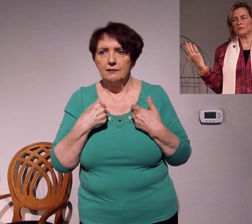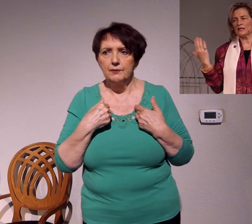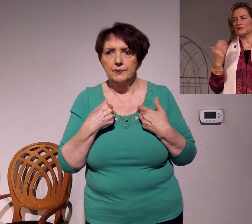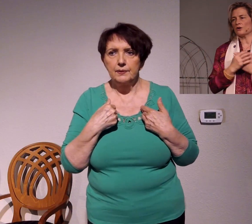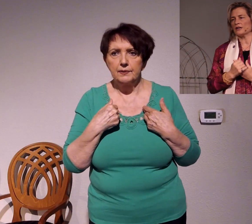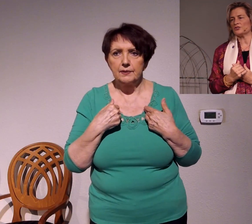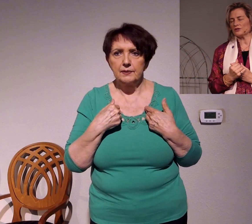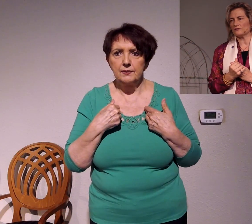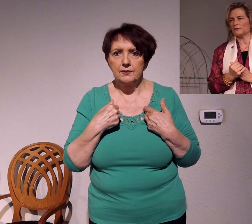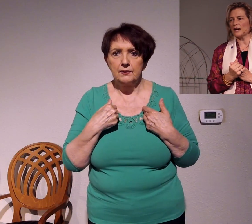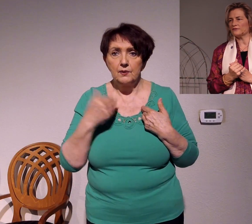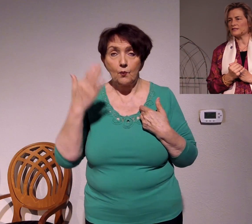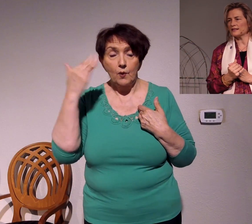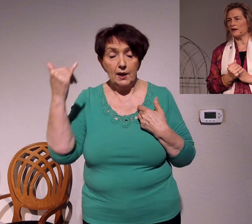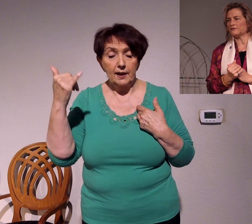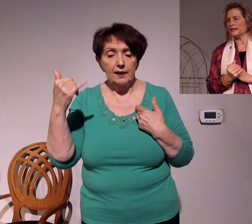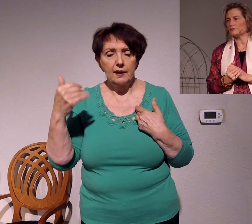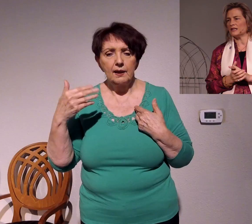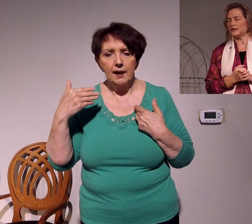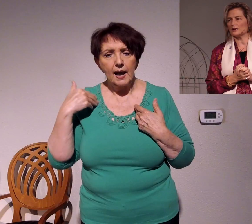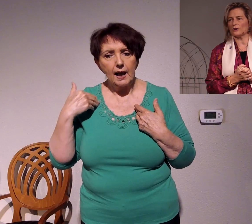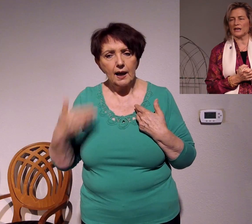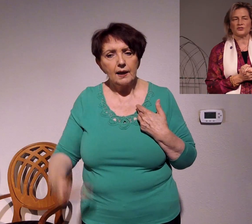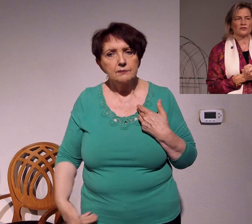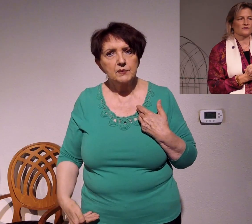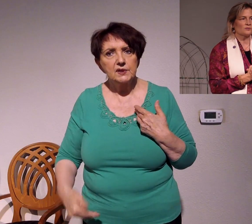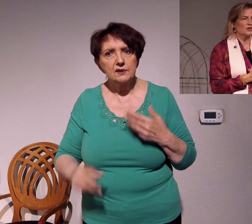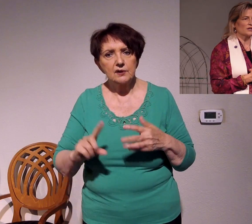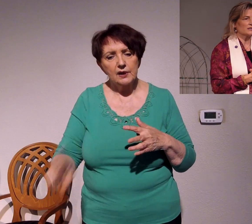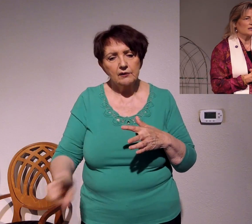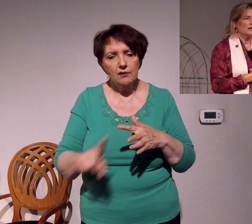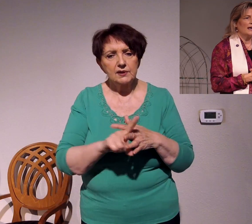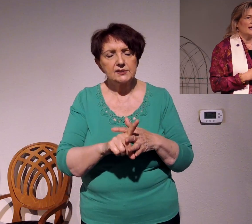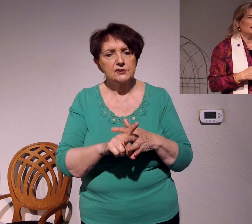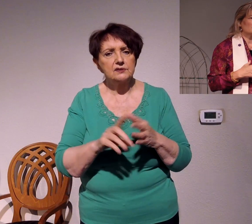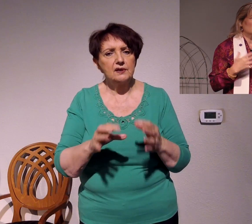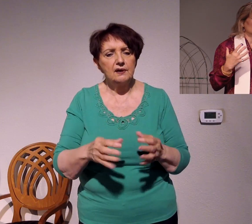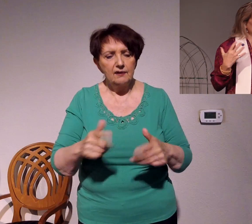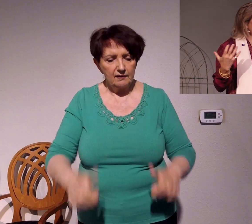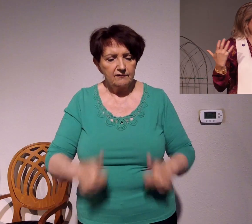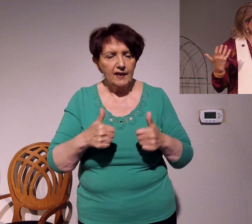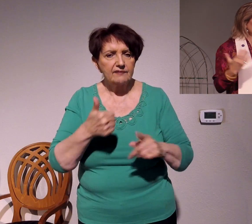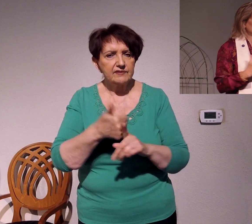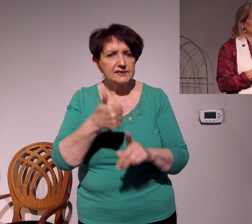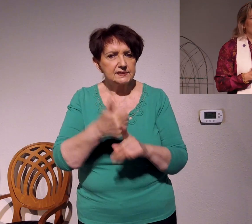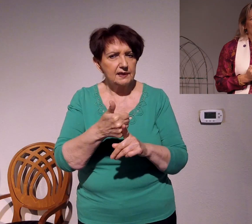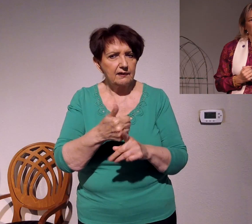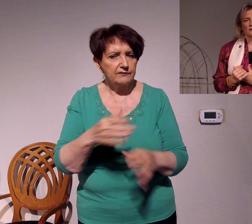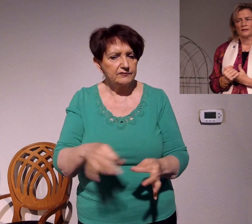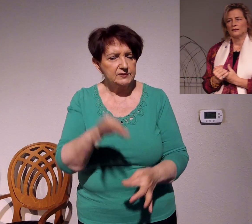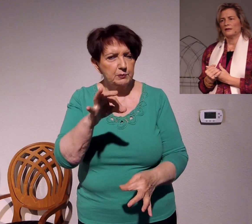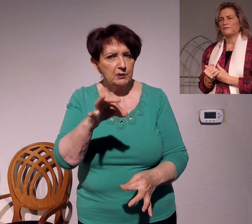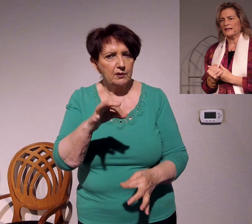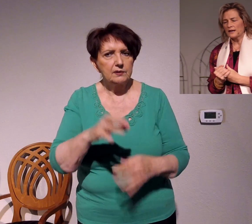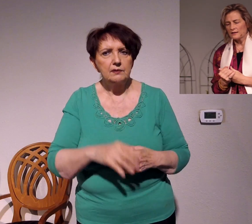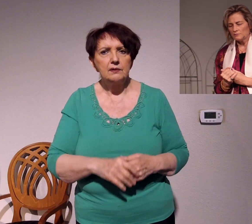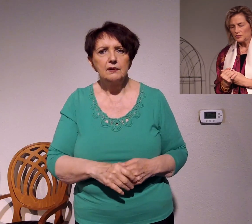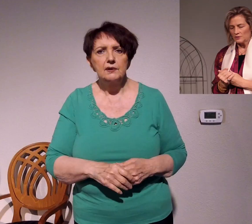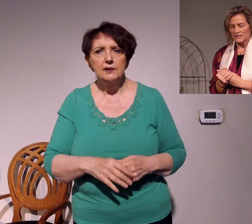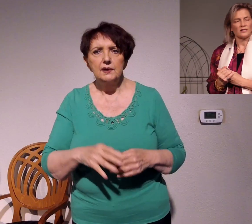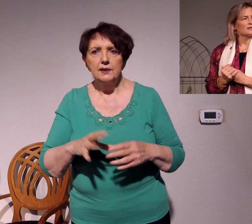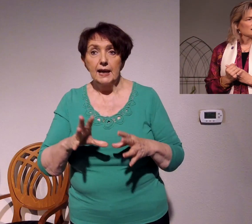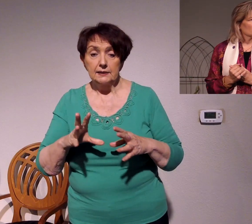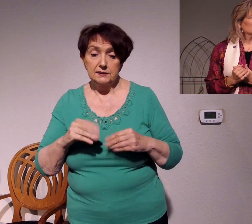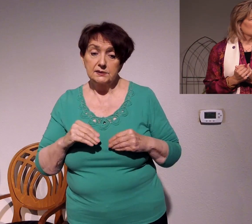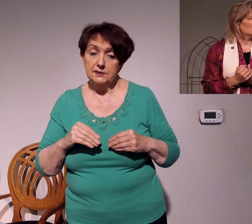For I am the incarnation of life itself. I am the incarnation of spirit. And I accept a lot. In fact, I